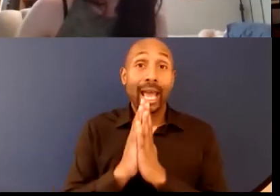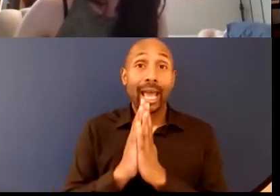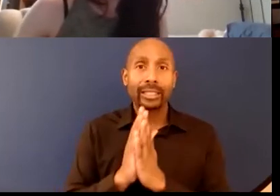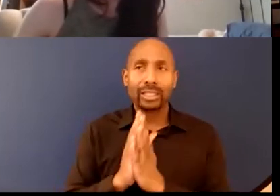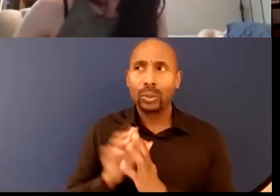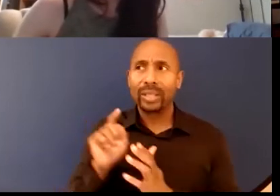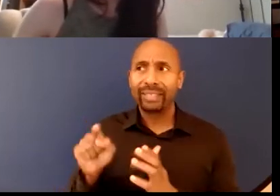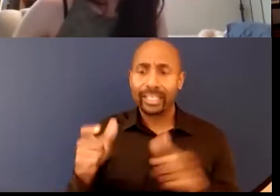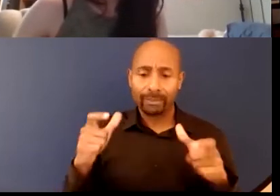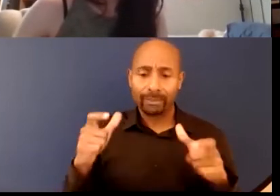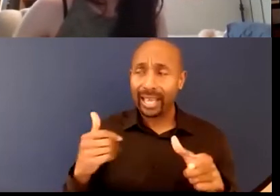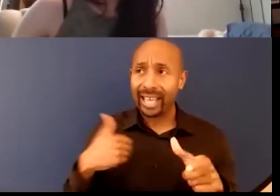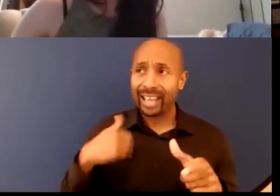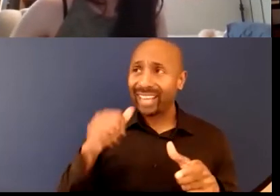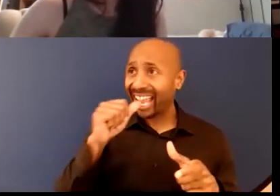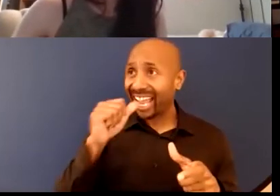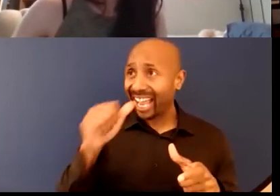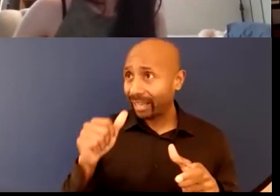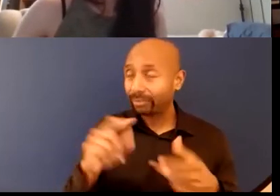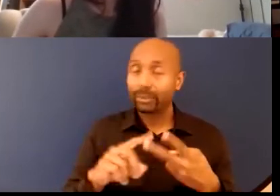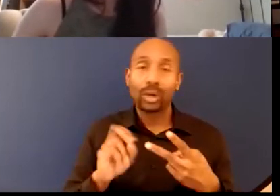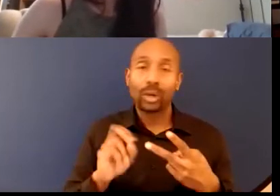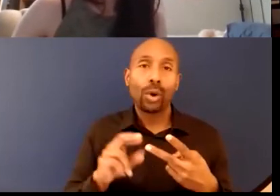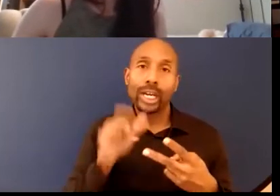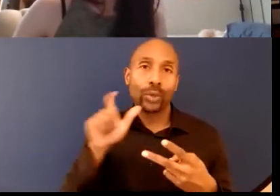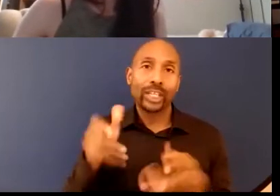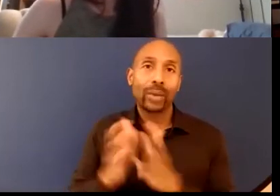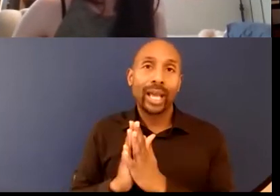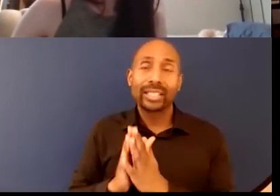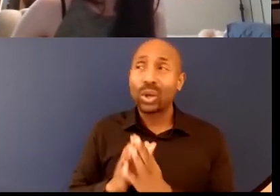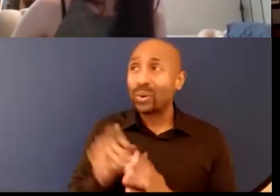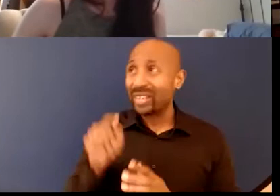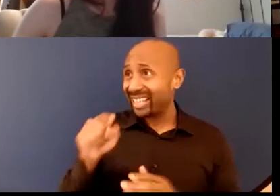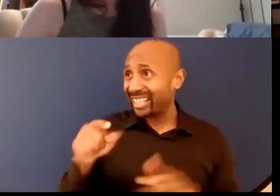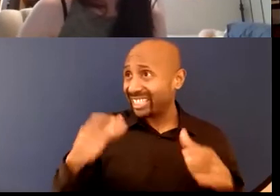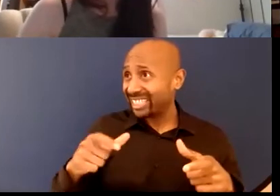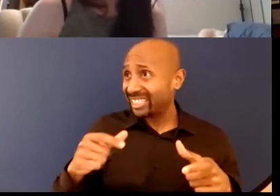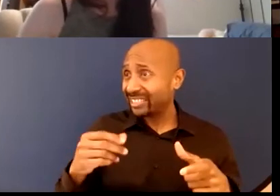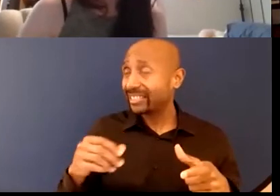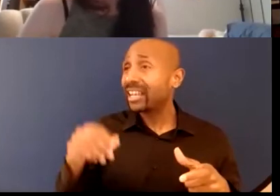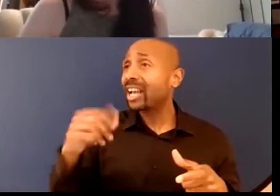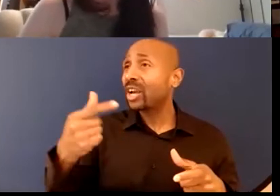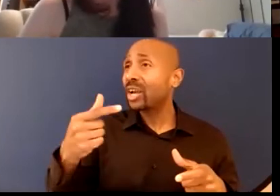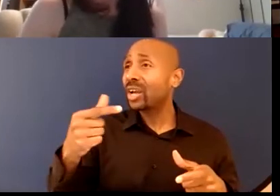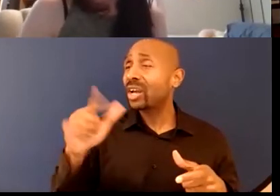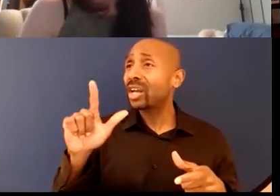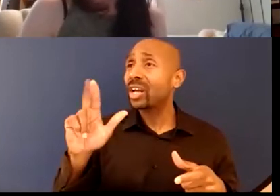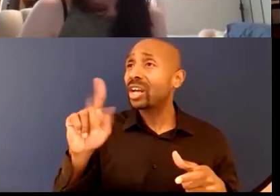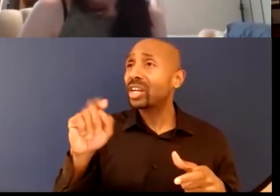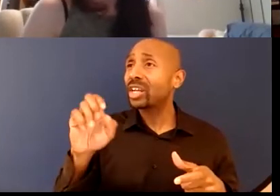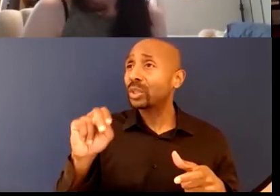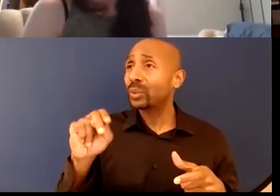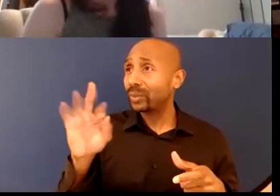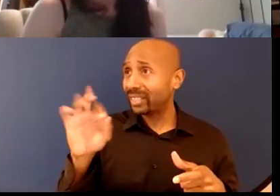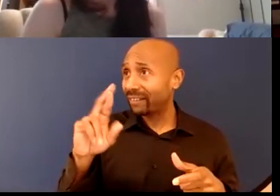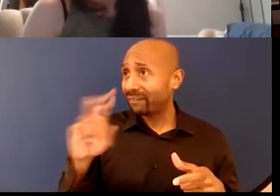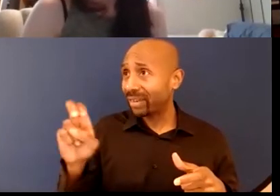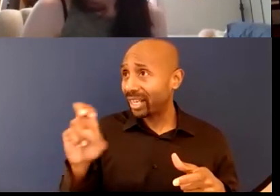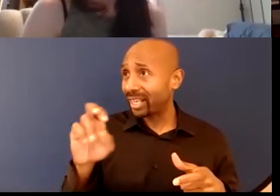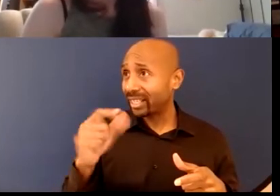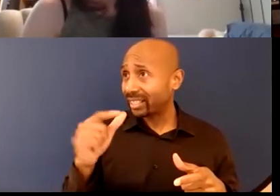this gluten-free? My sister is allergic to milk